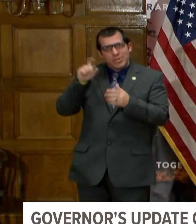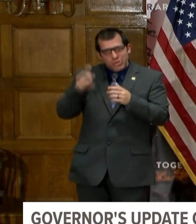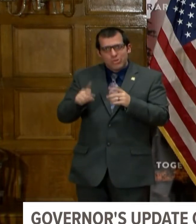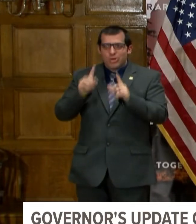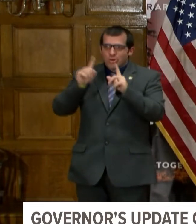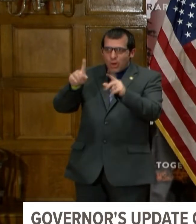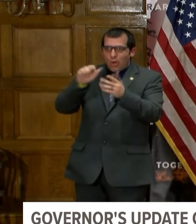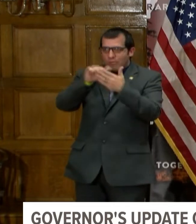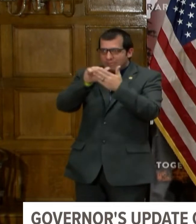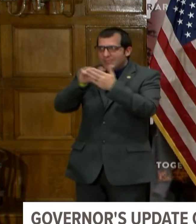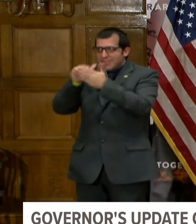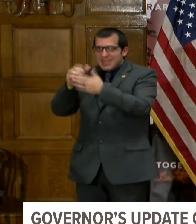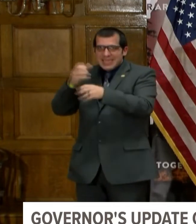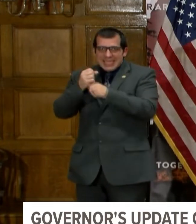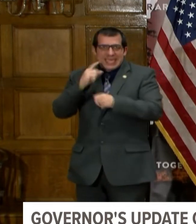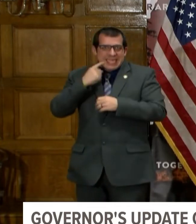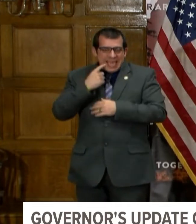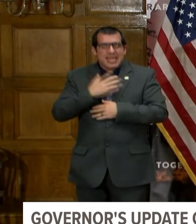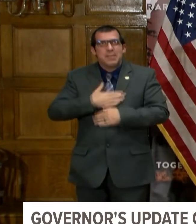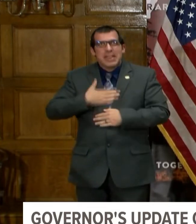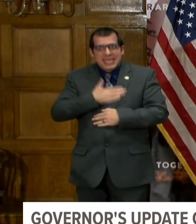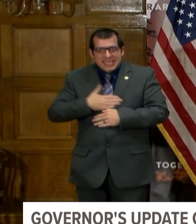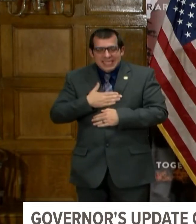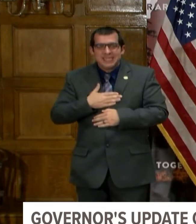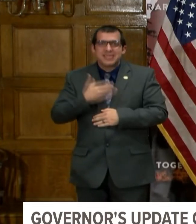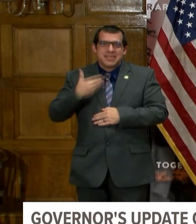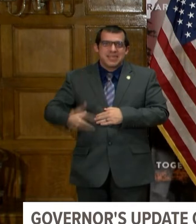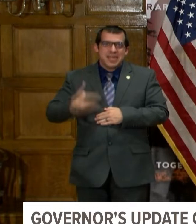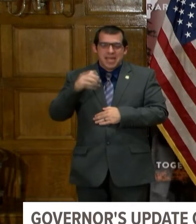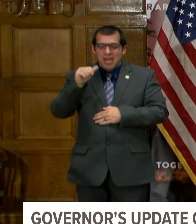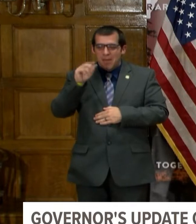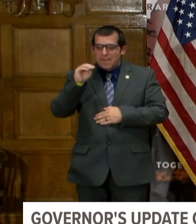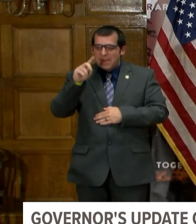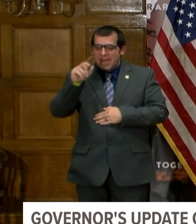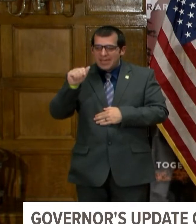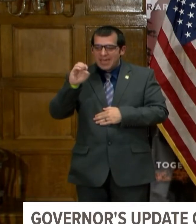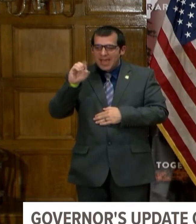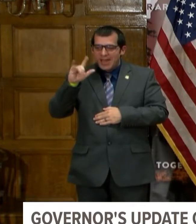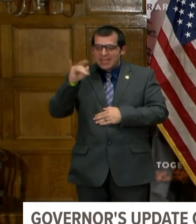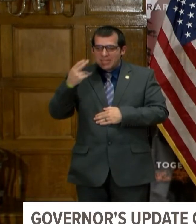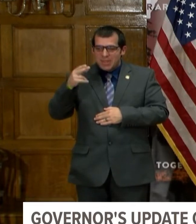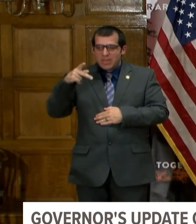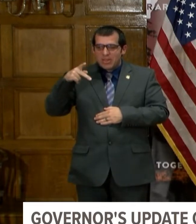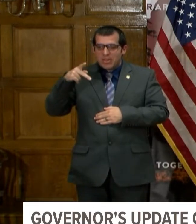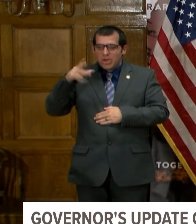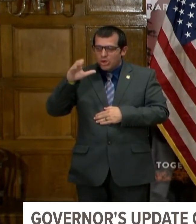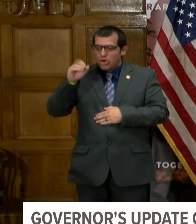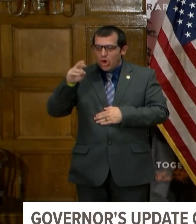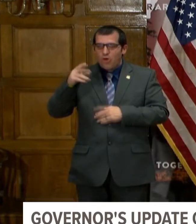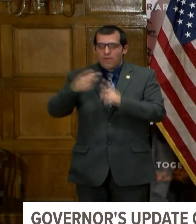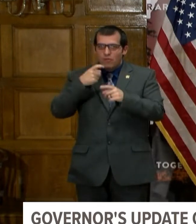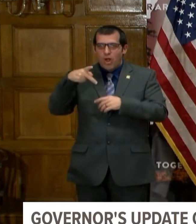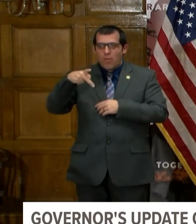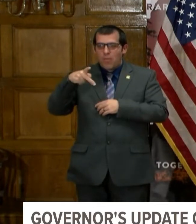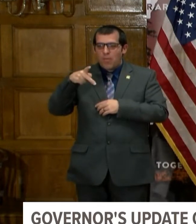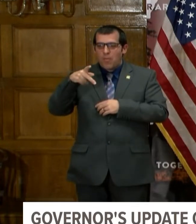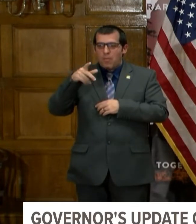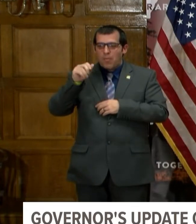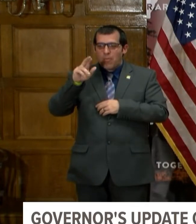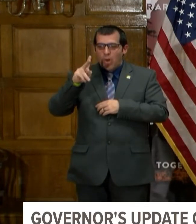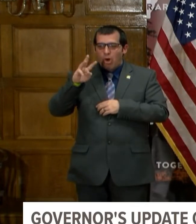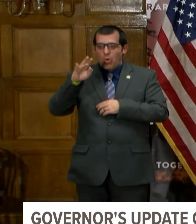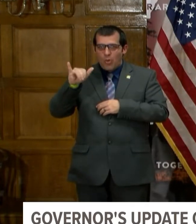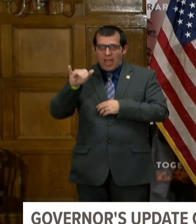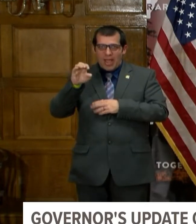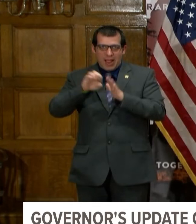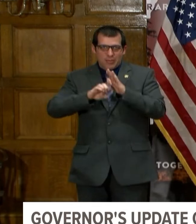trick or treat. Please, yours truly, Amanda Elizabeth Carter, Parkway Elementary School in Bryant, Arkansas."